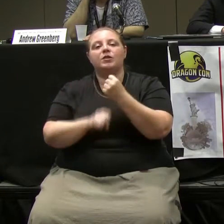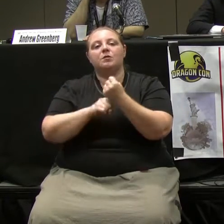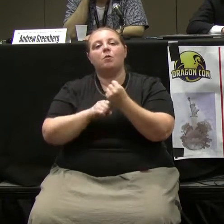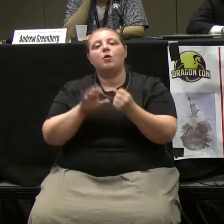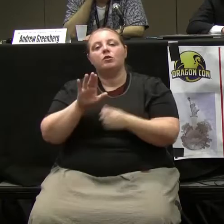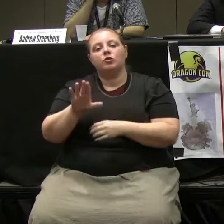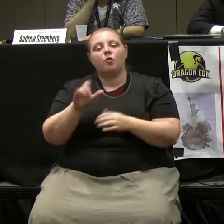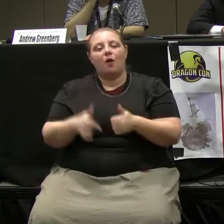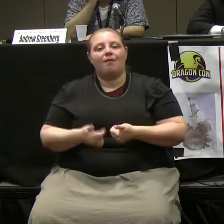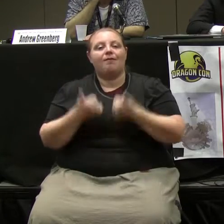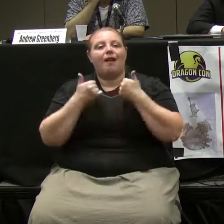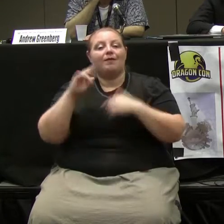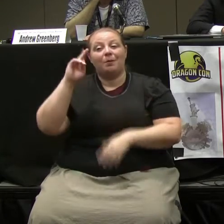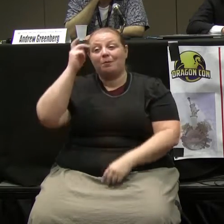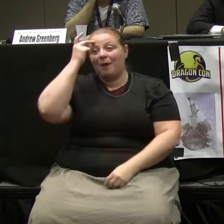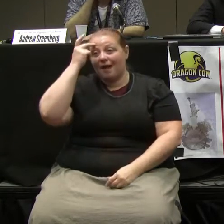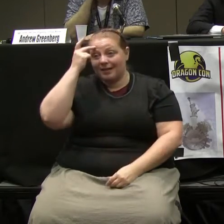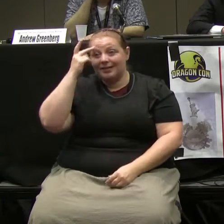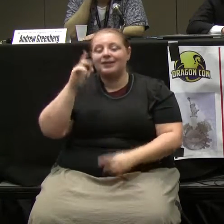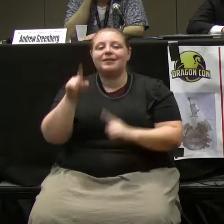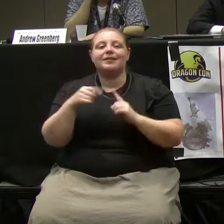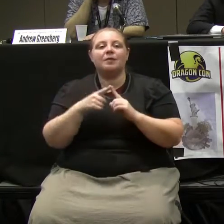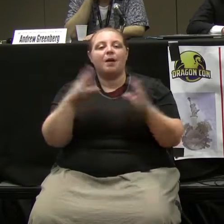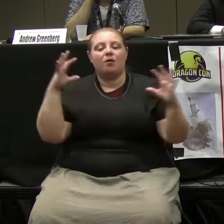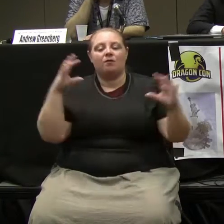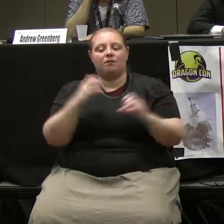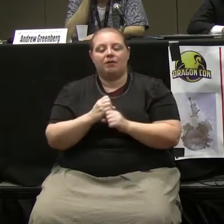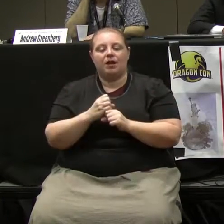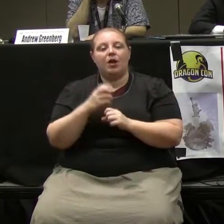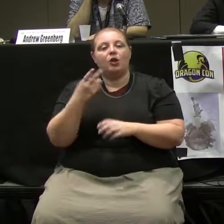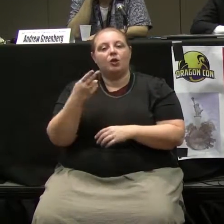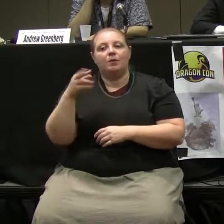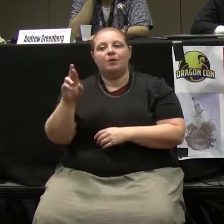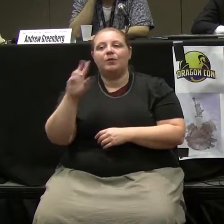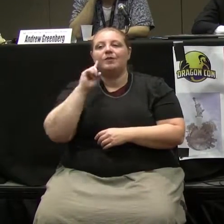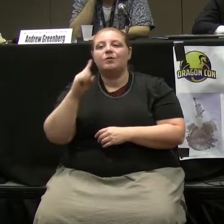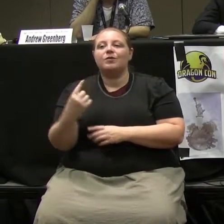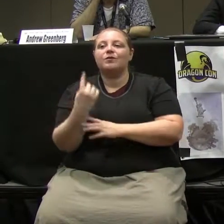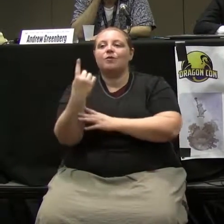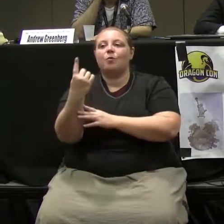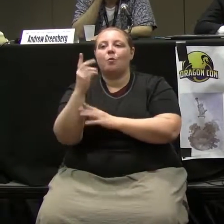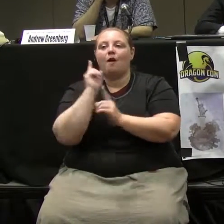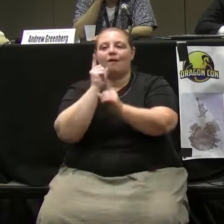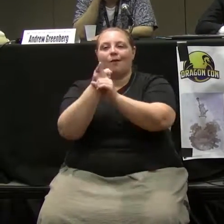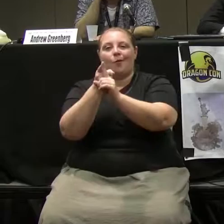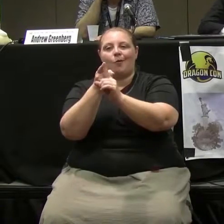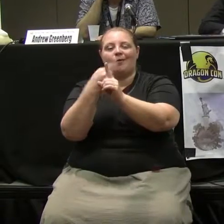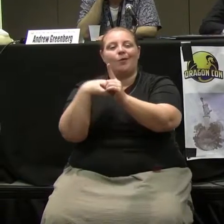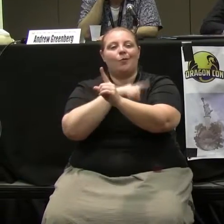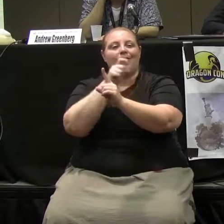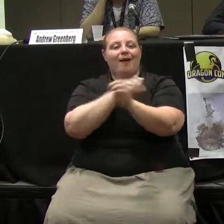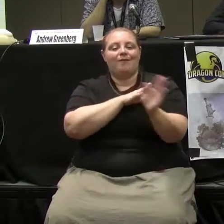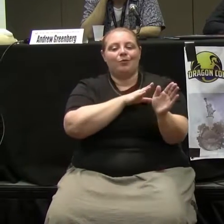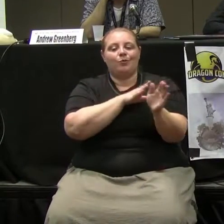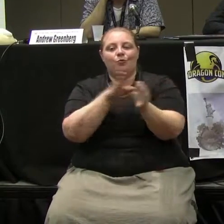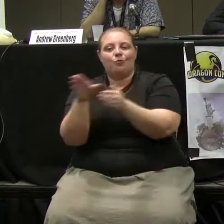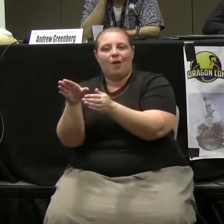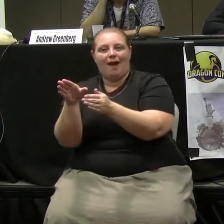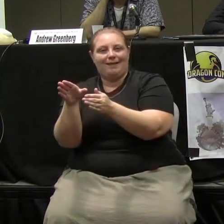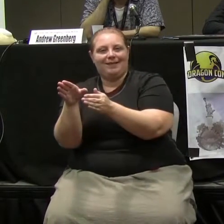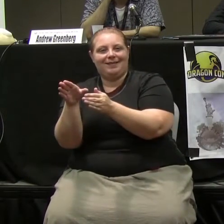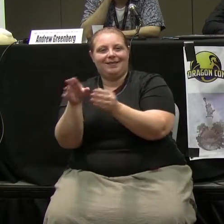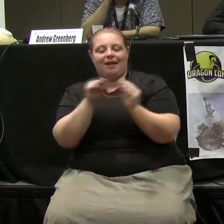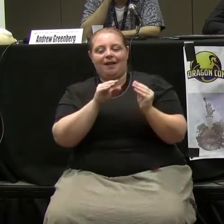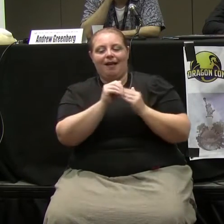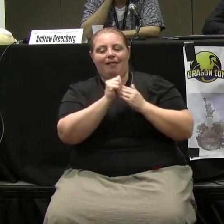life. Politics is just about aggregating human resources for specific goals, and it's up to us to direct